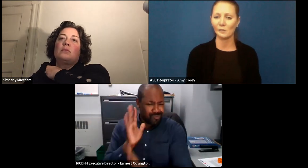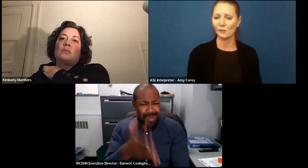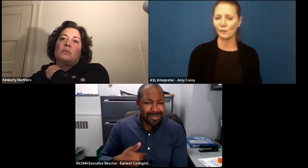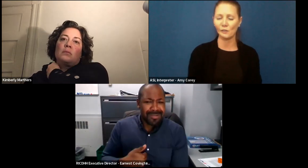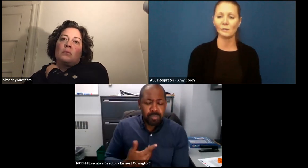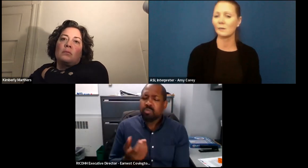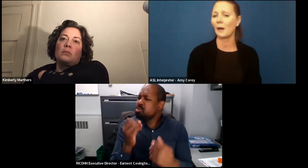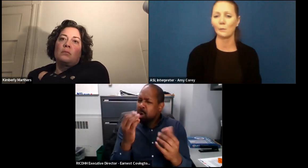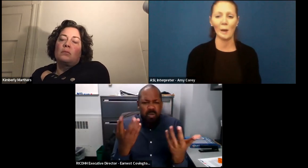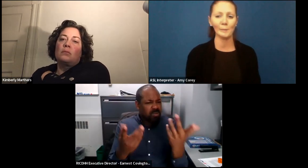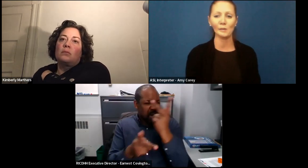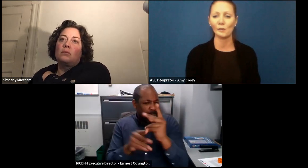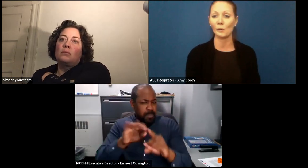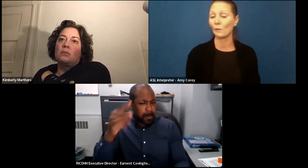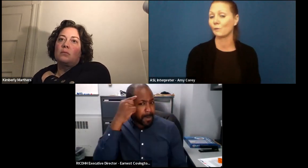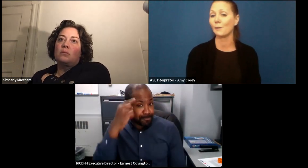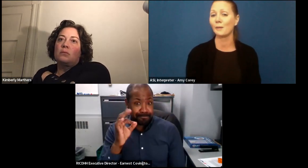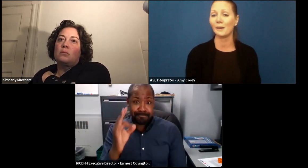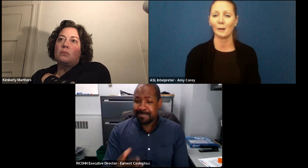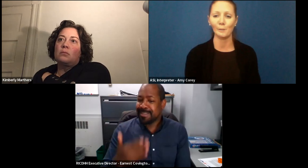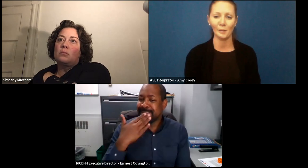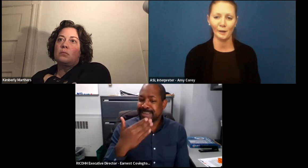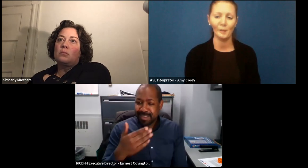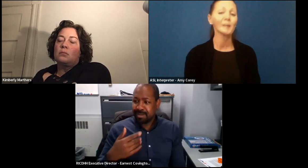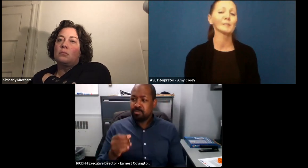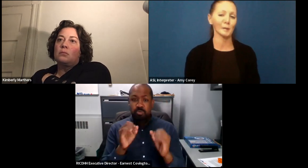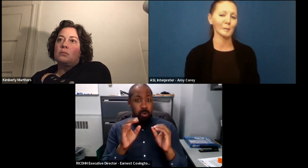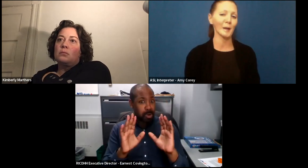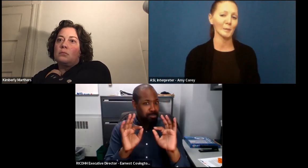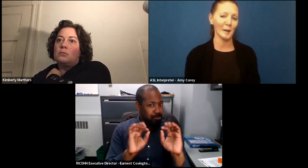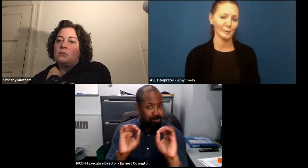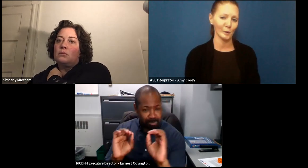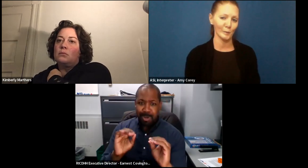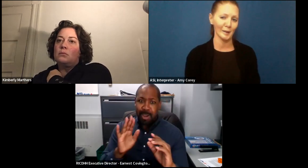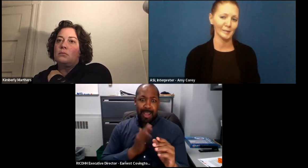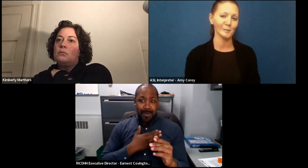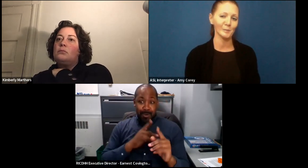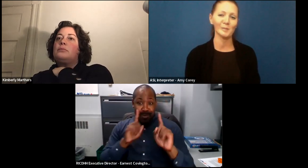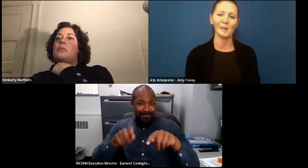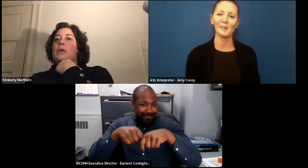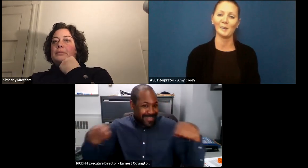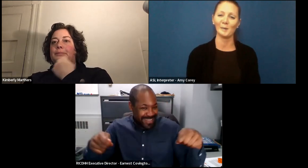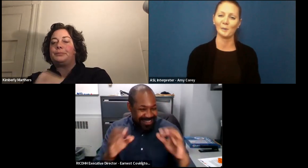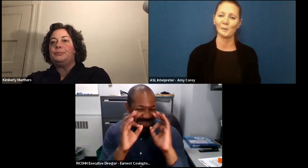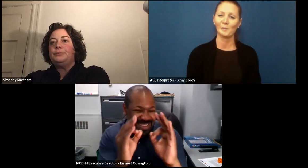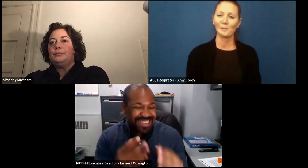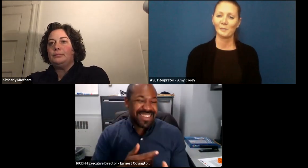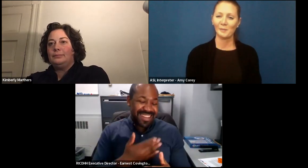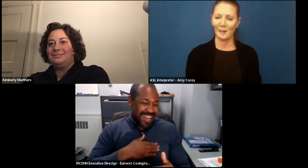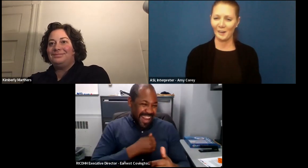any suggestions, I'm happy to do. Invite me and I'll be there. So keep that in the back of your mind. Thank you.